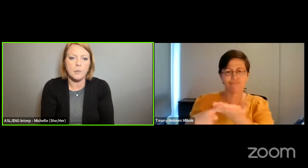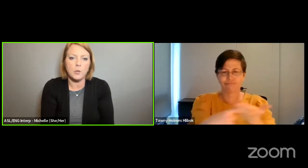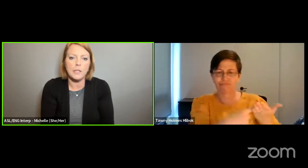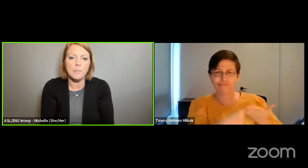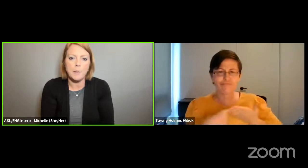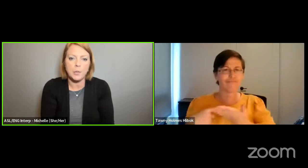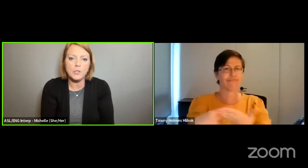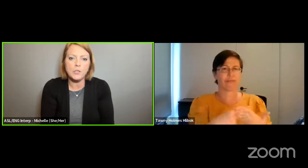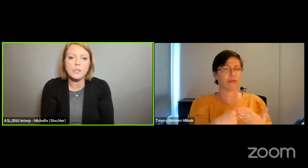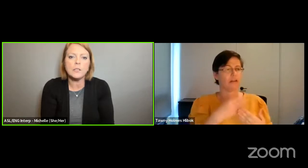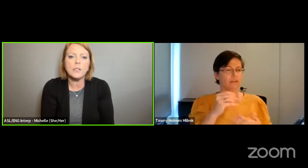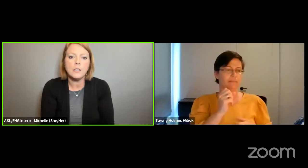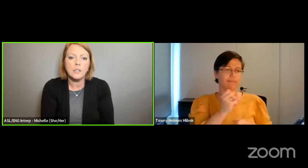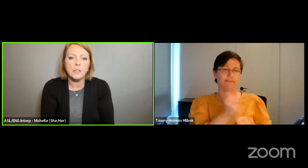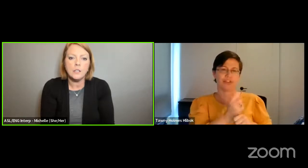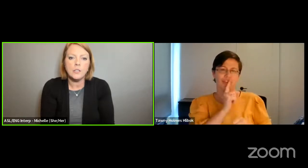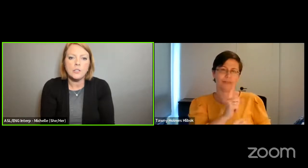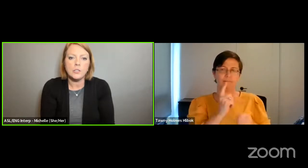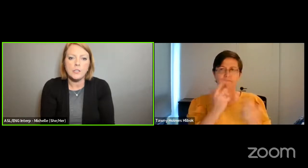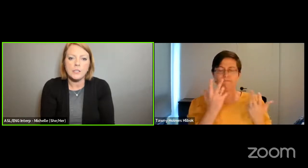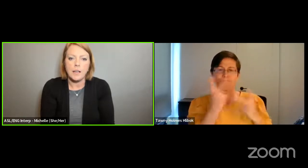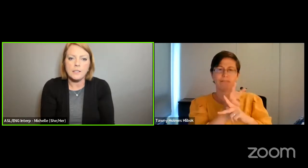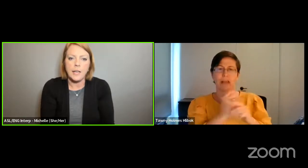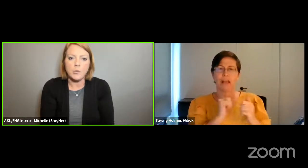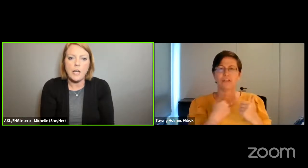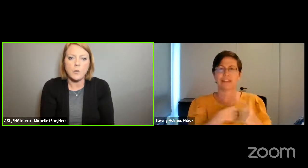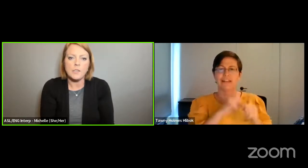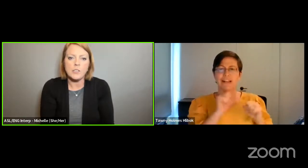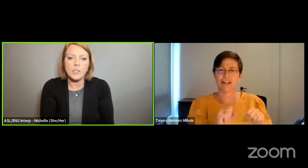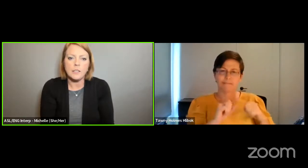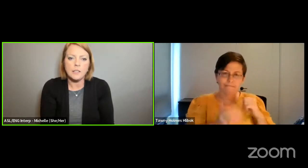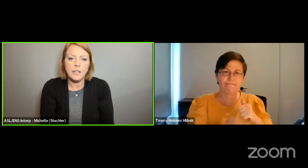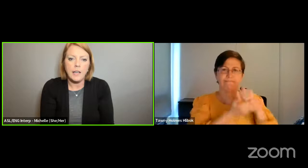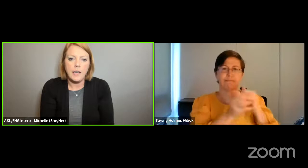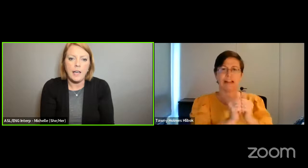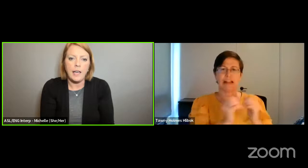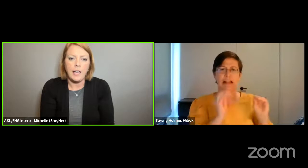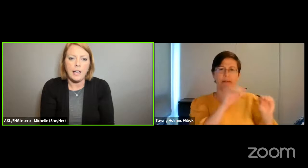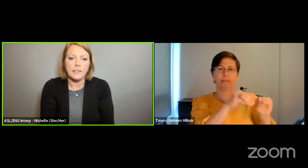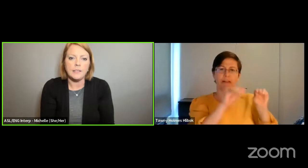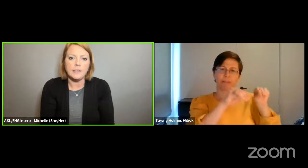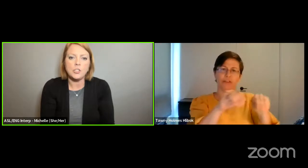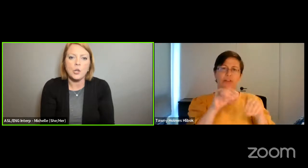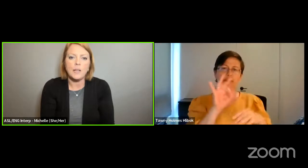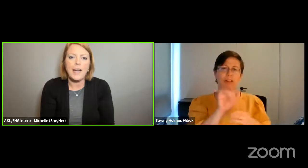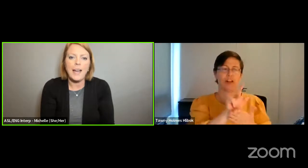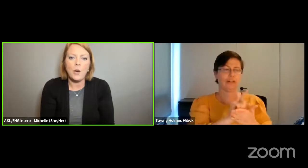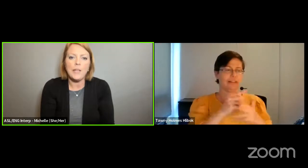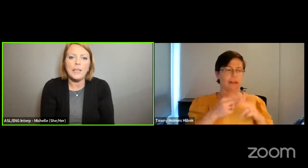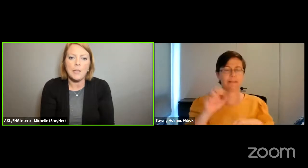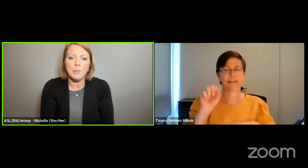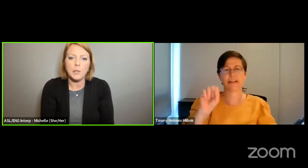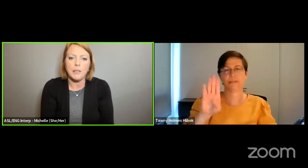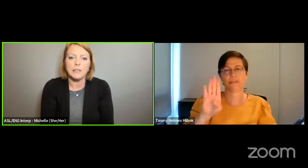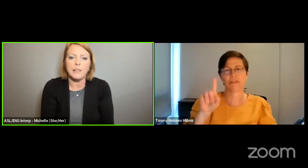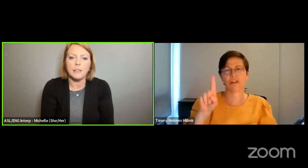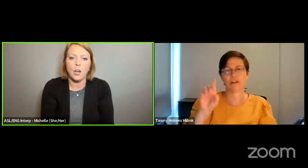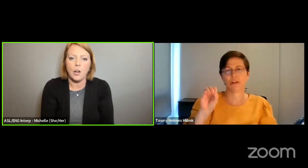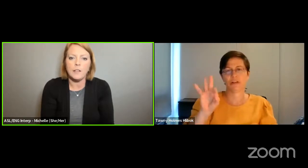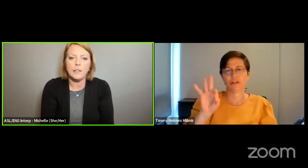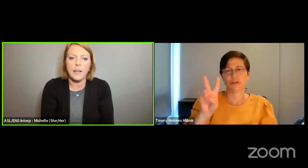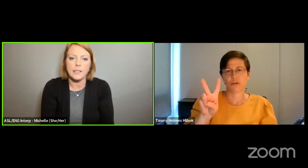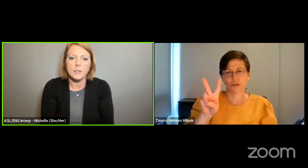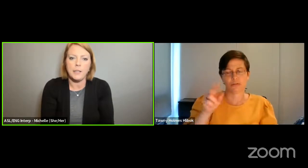set of community members to discuss language acquisition and determine how we can implement